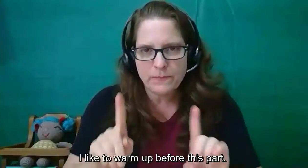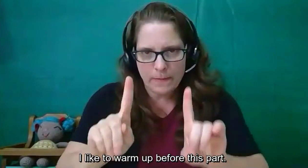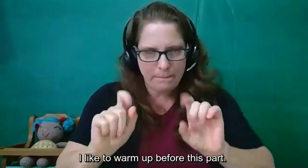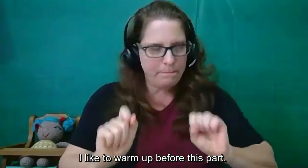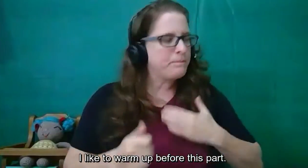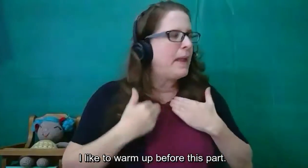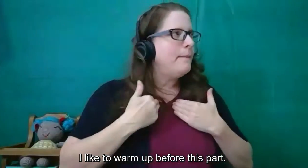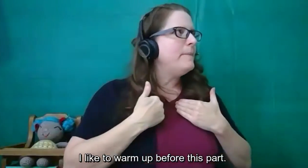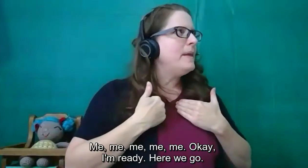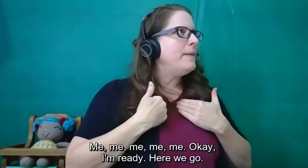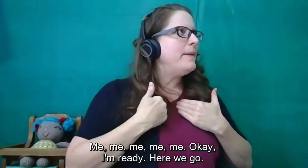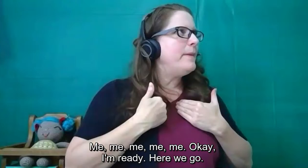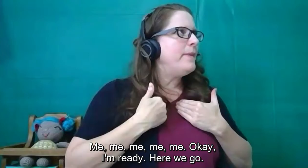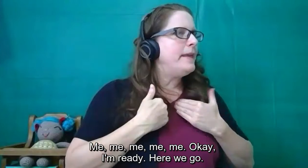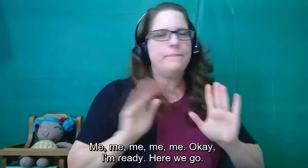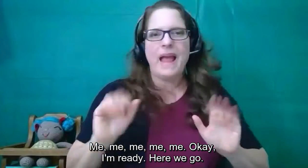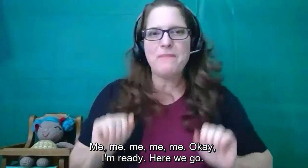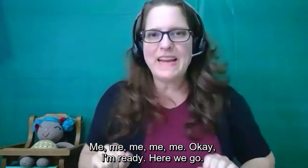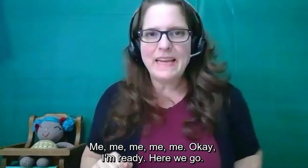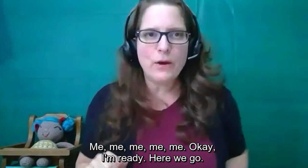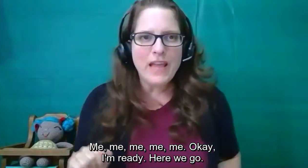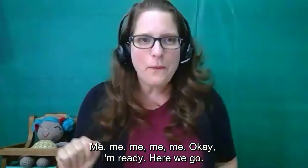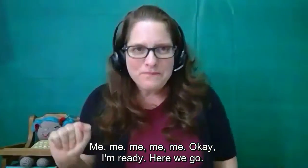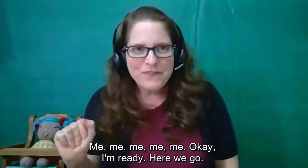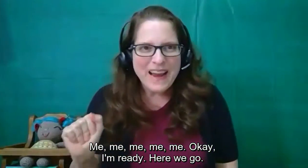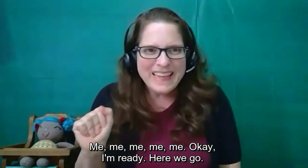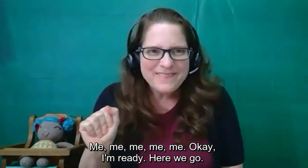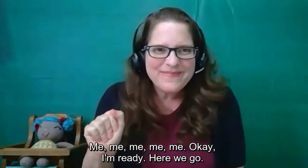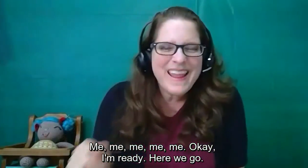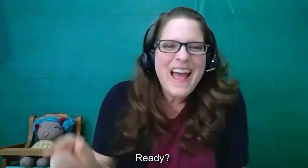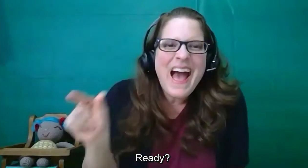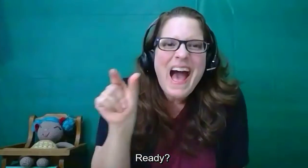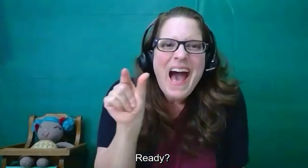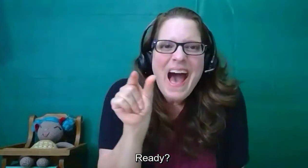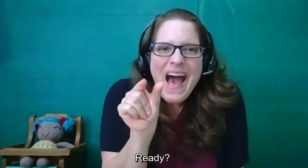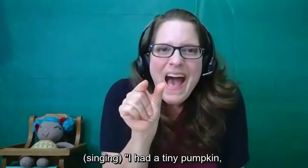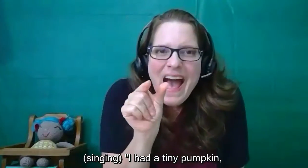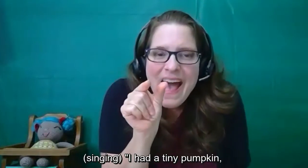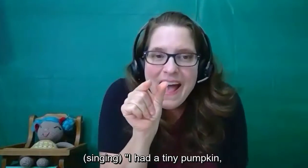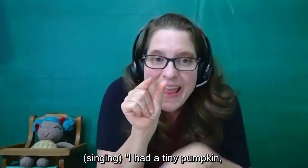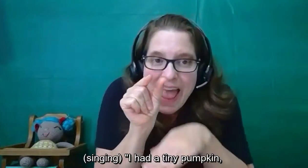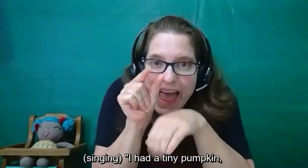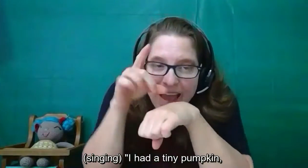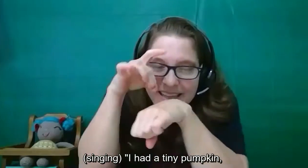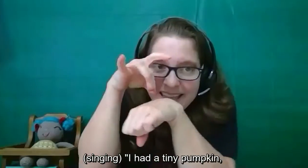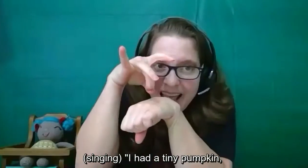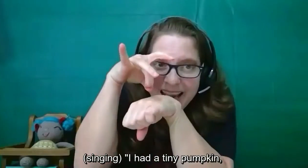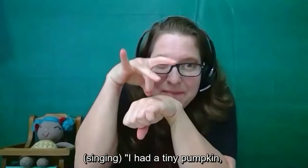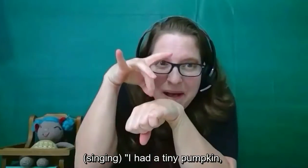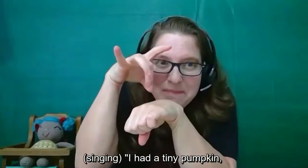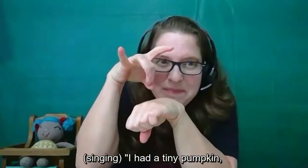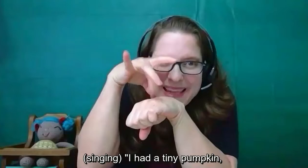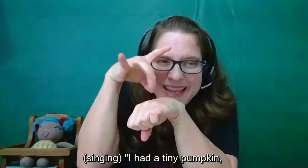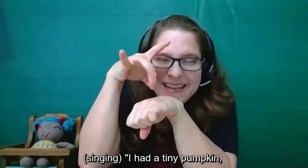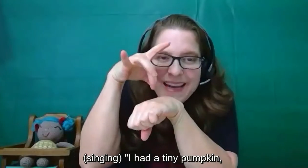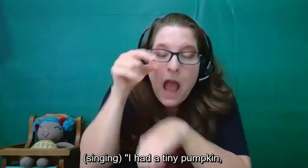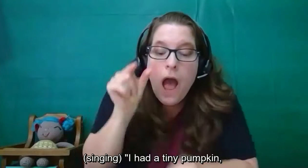part. I'm ready. Here we go. Ready? I had a tiny pumpkin.